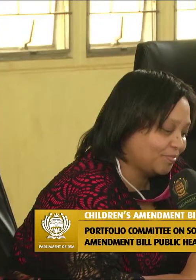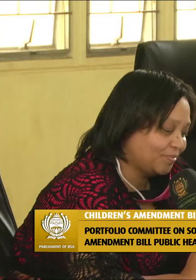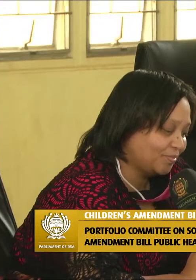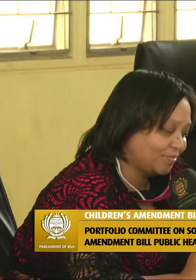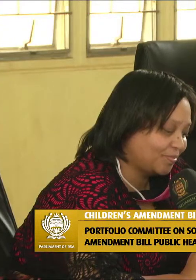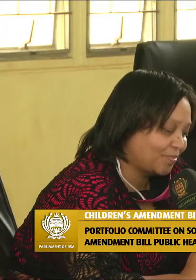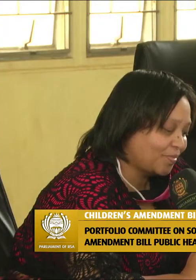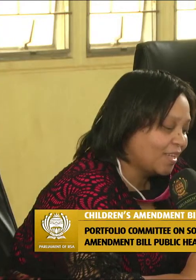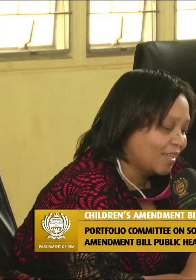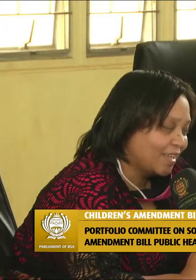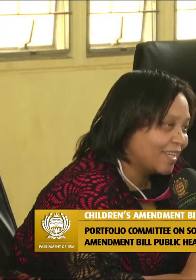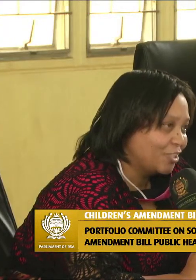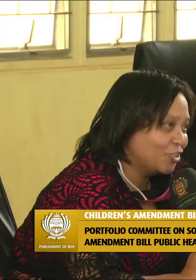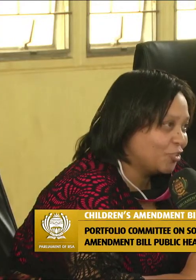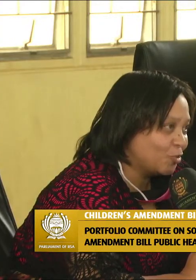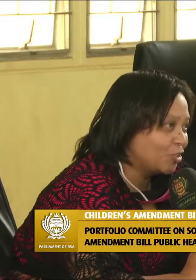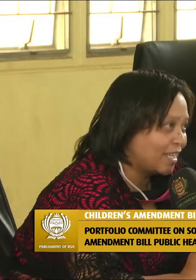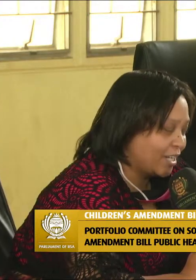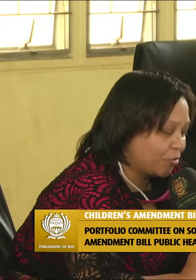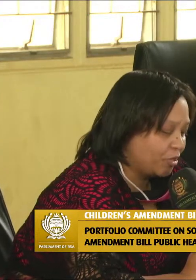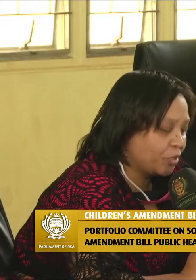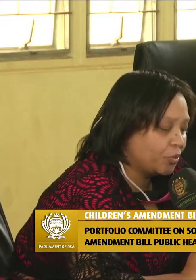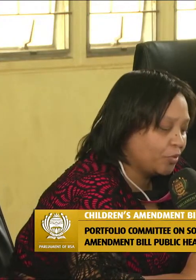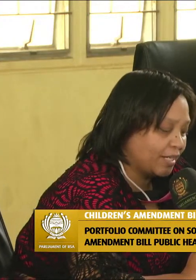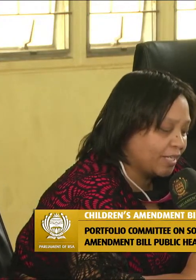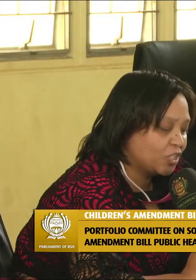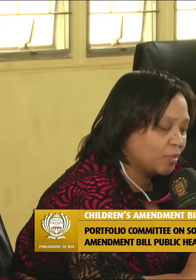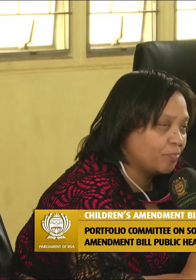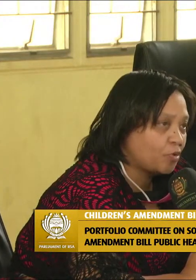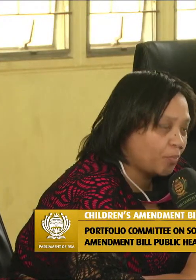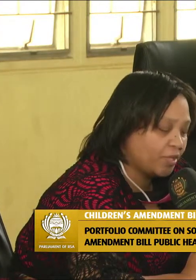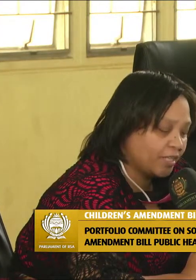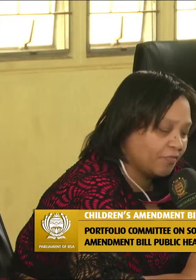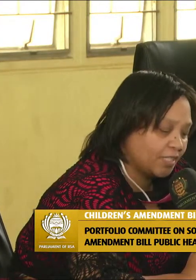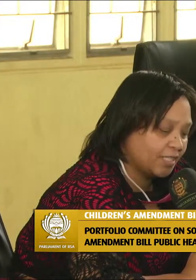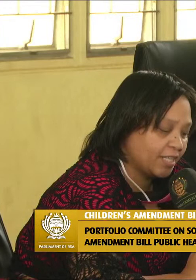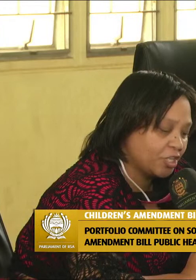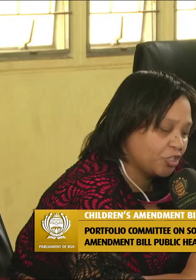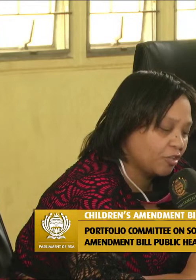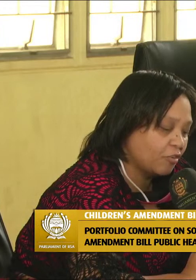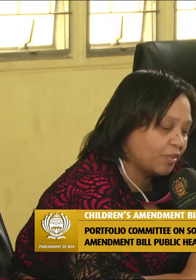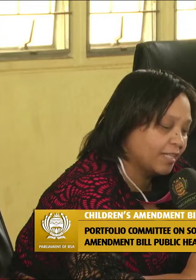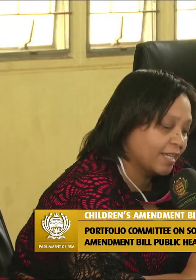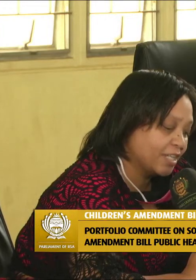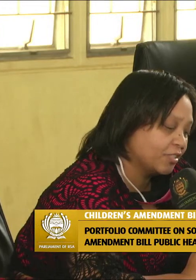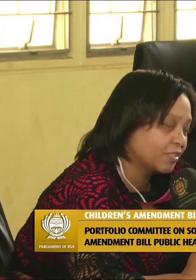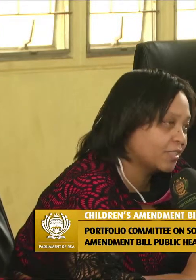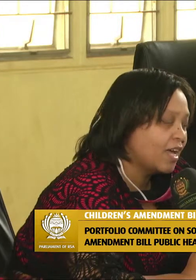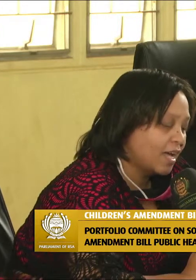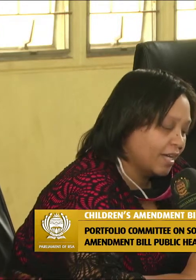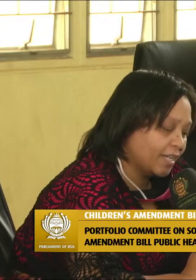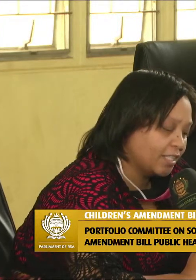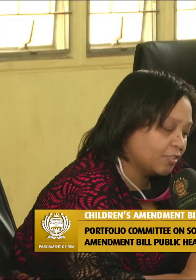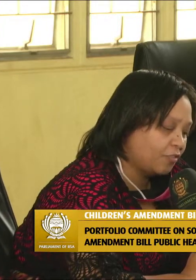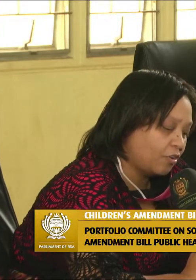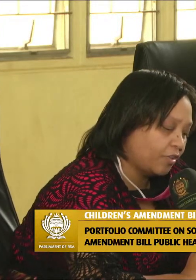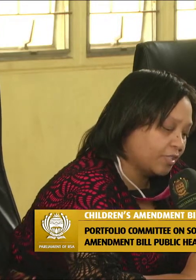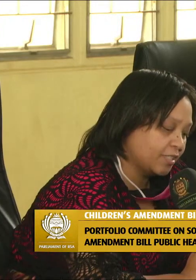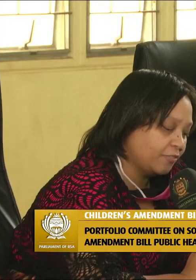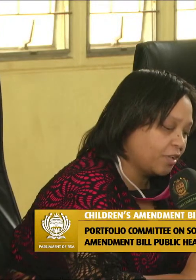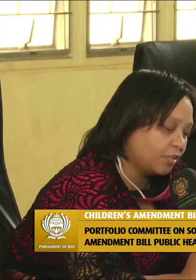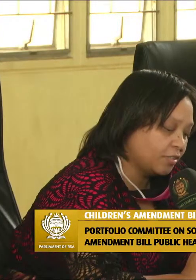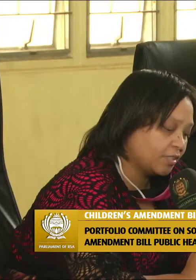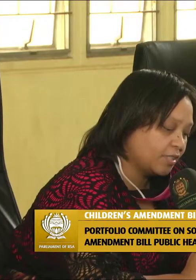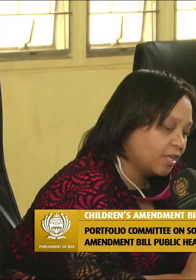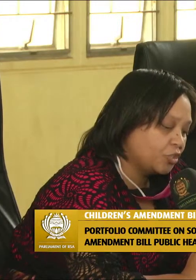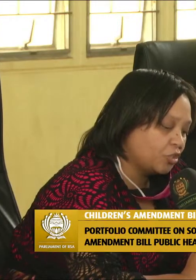mama drama. It is true, and I agree with you, there needs to be proper investigation of allegations against fathers